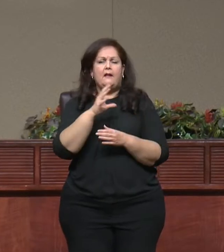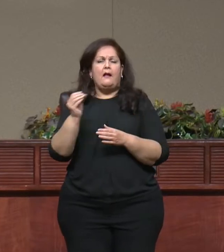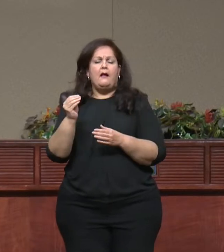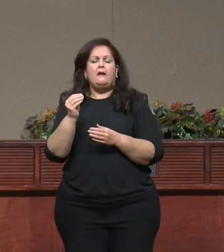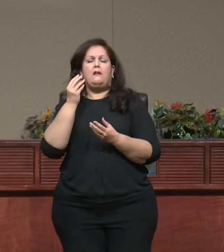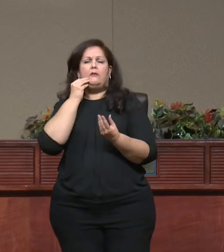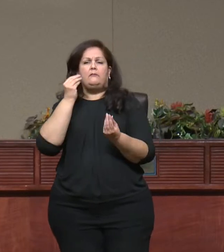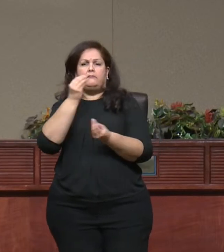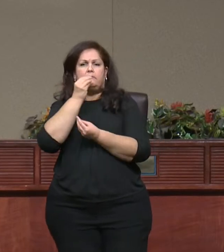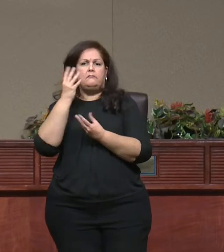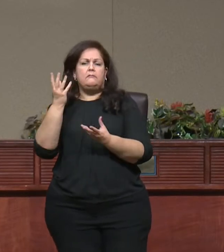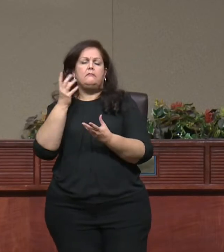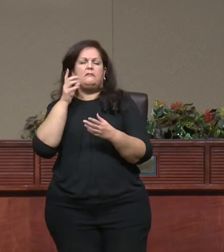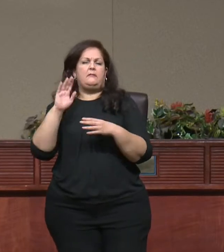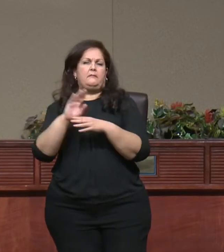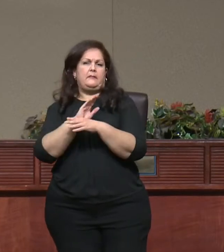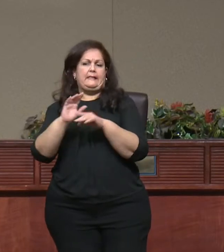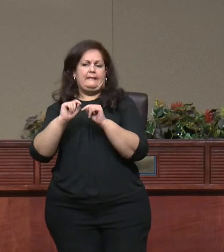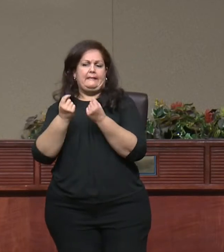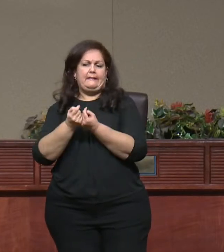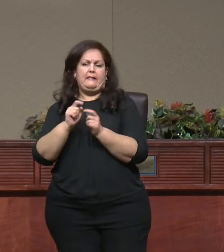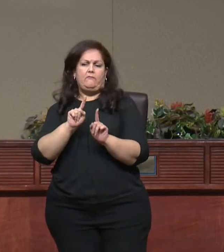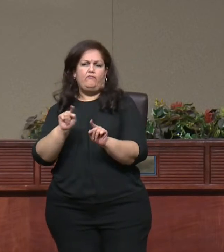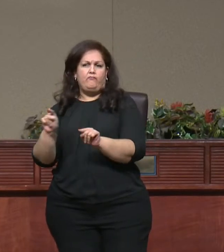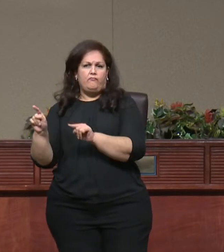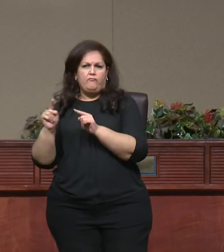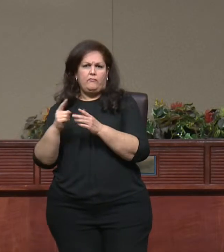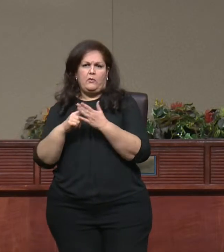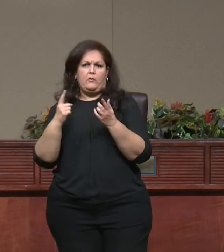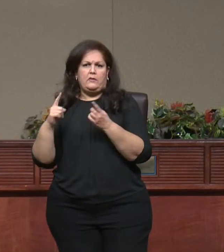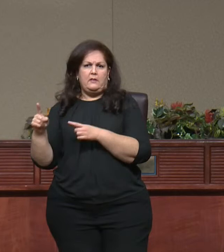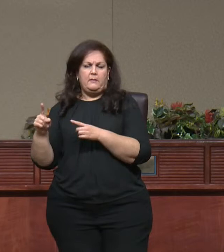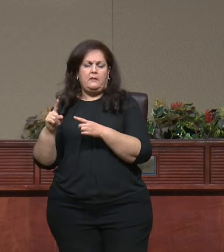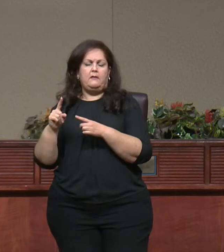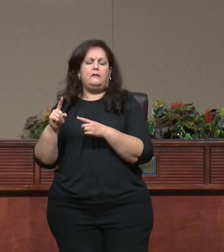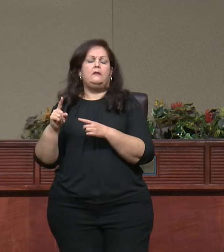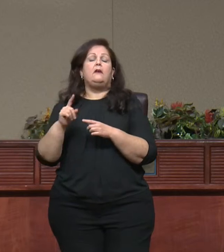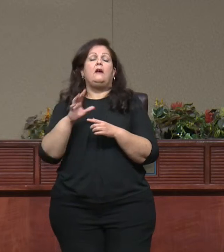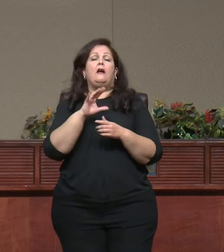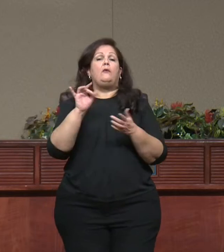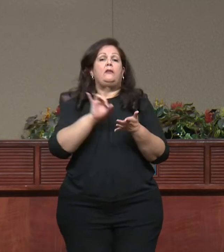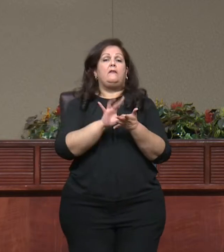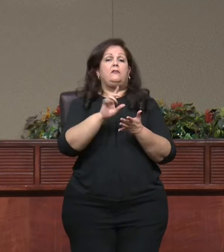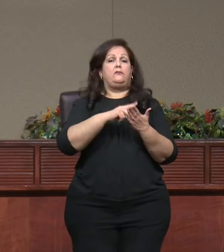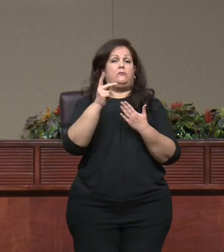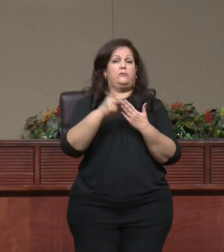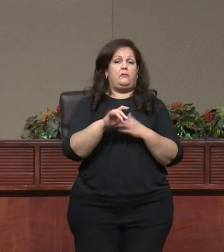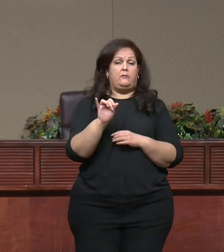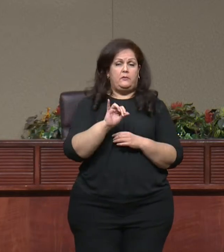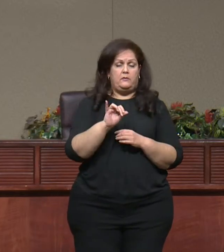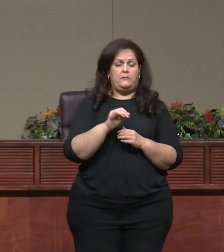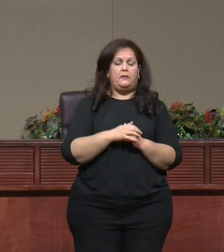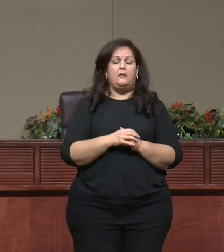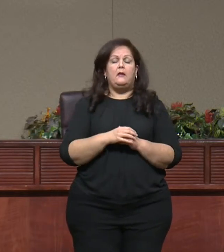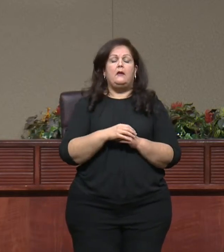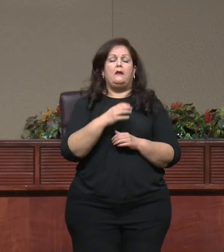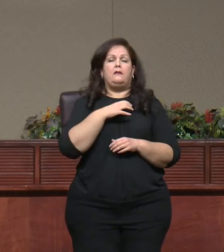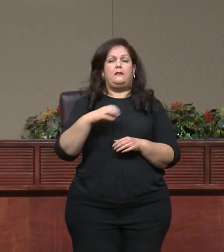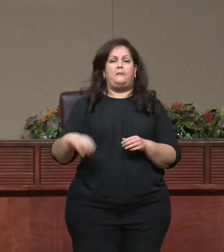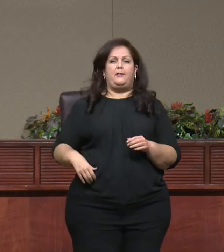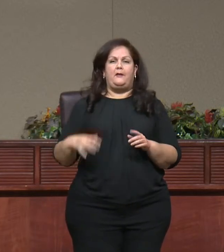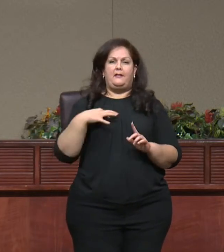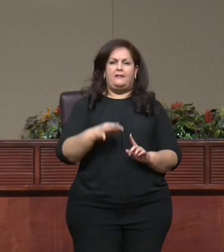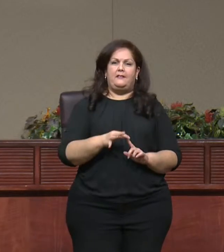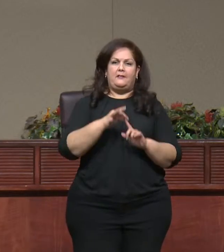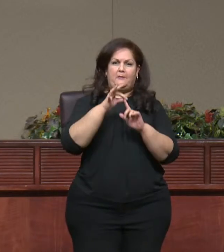the important work of our strike teams and what is taking place with the eviction diversion program. The mayor will also have a special award for